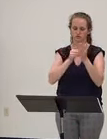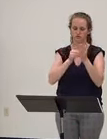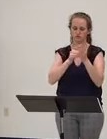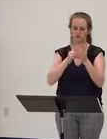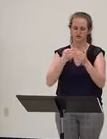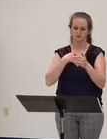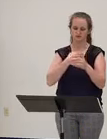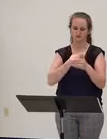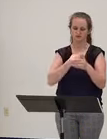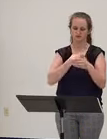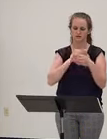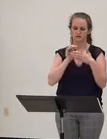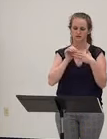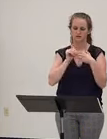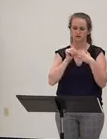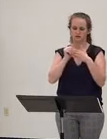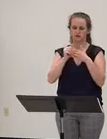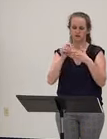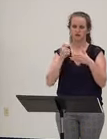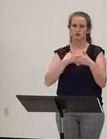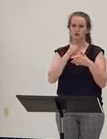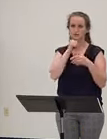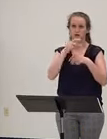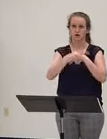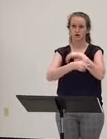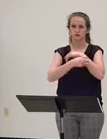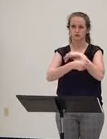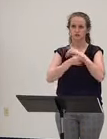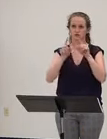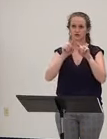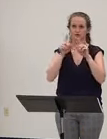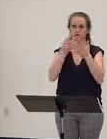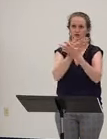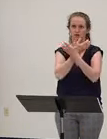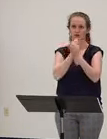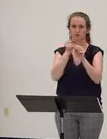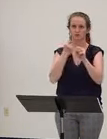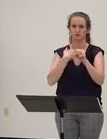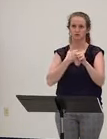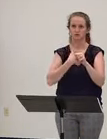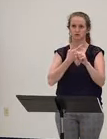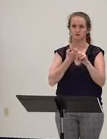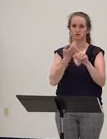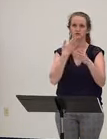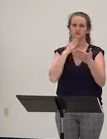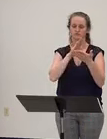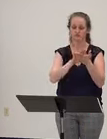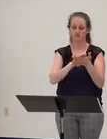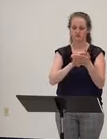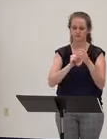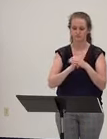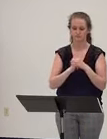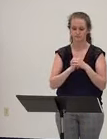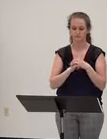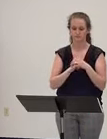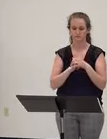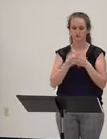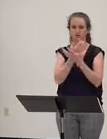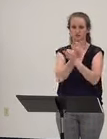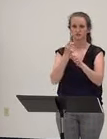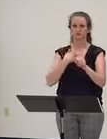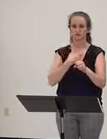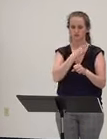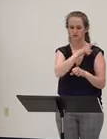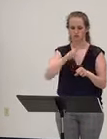those who trespass against us. And lead us not into temptation, but deliver us from evil. Deliver